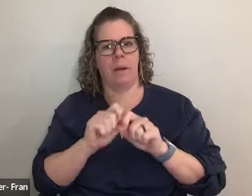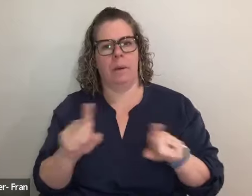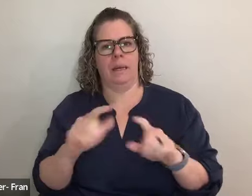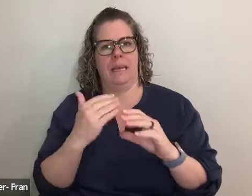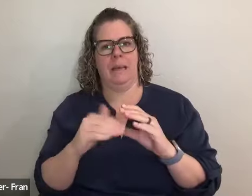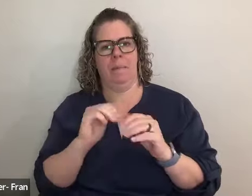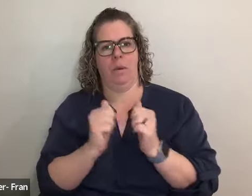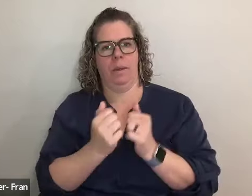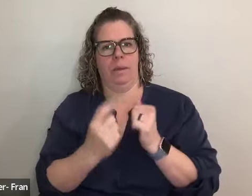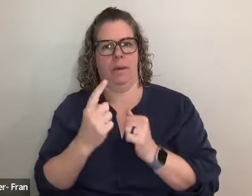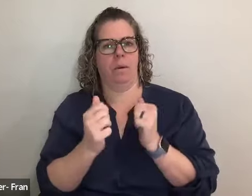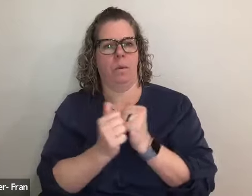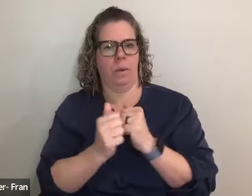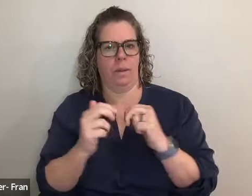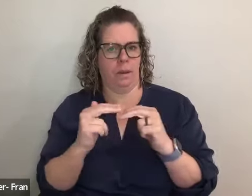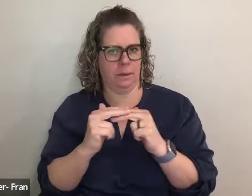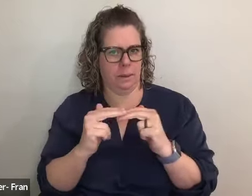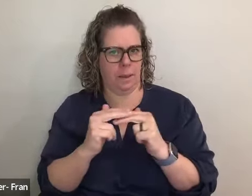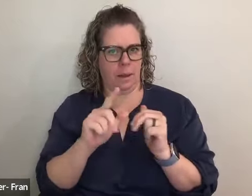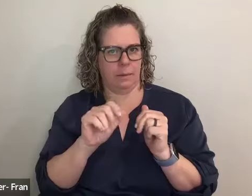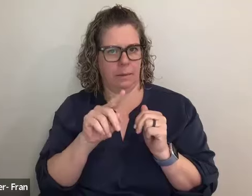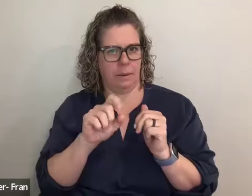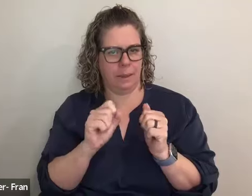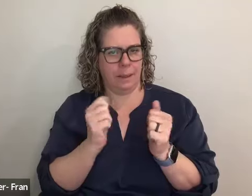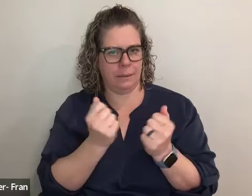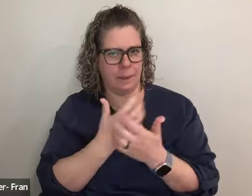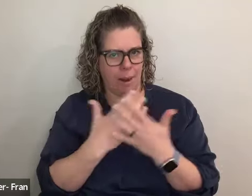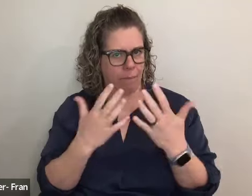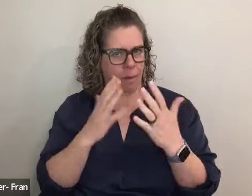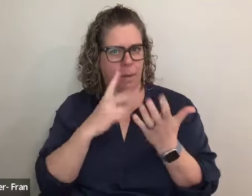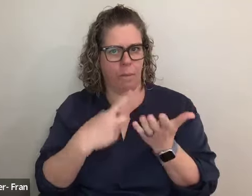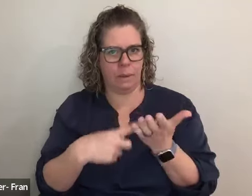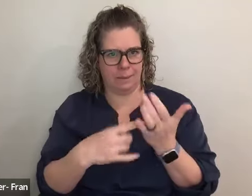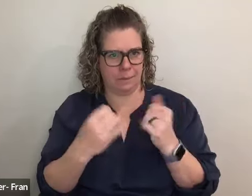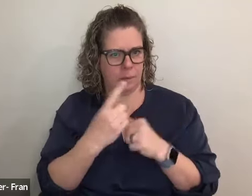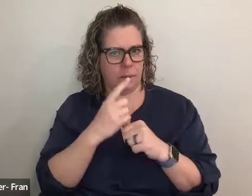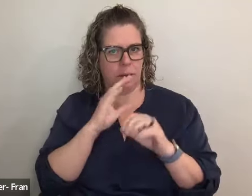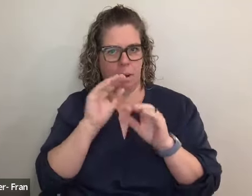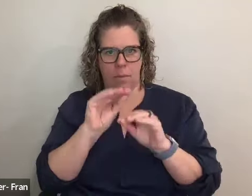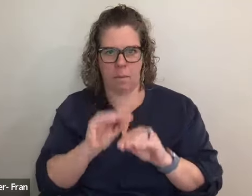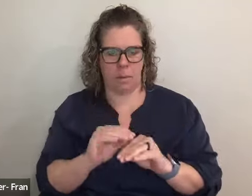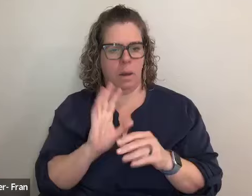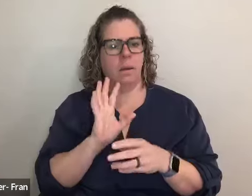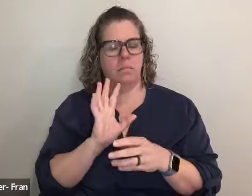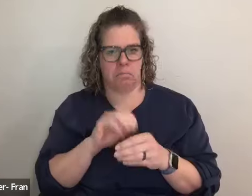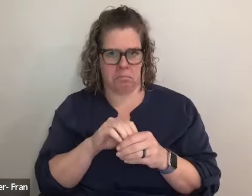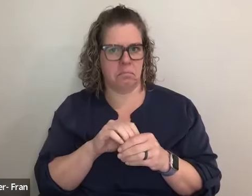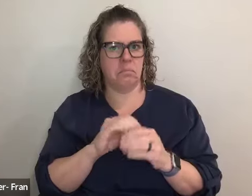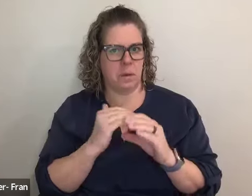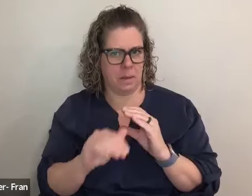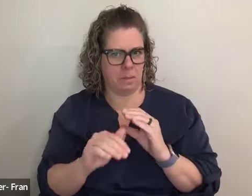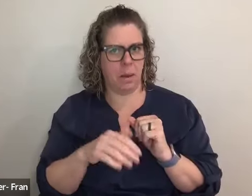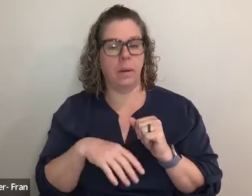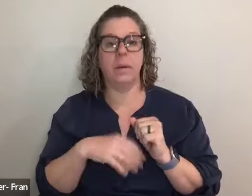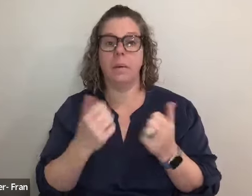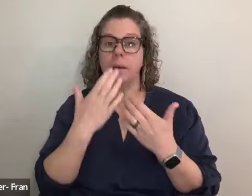email to all of you after this is over with the links and the slide link in the presentation. I also